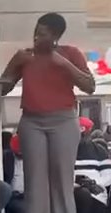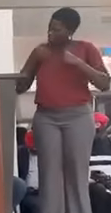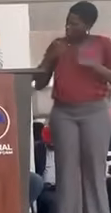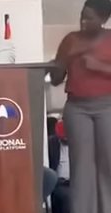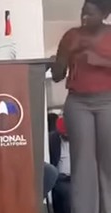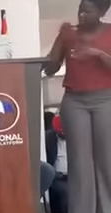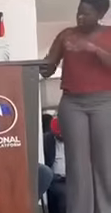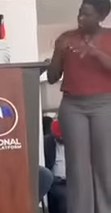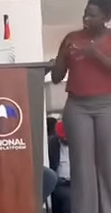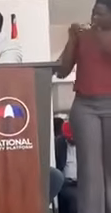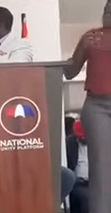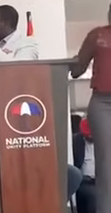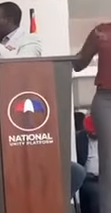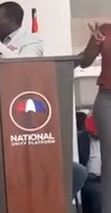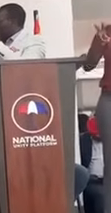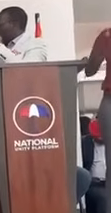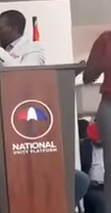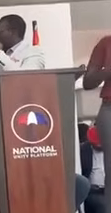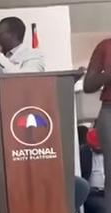way